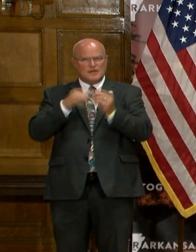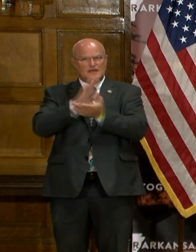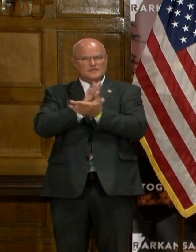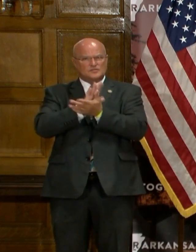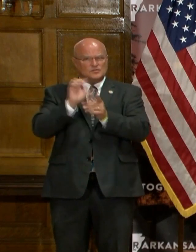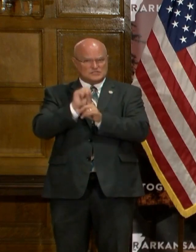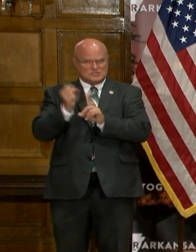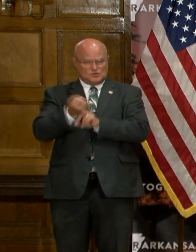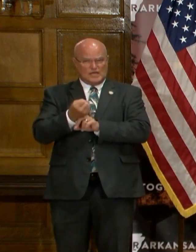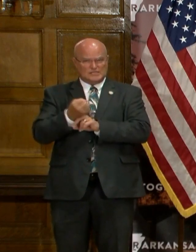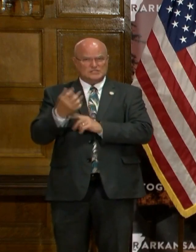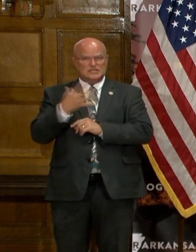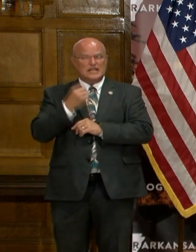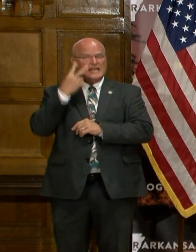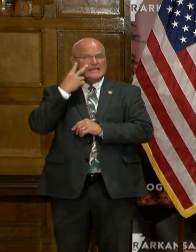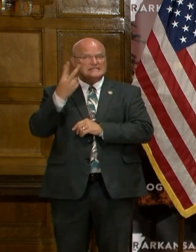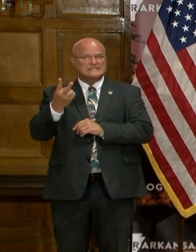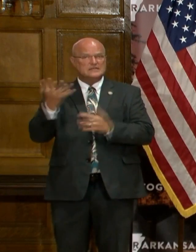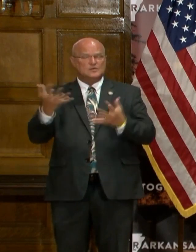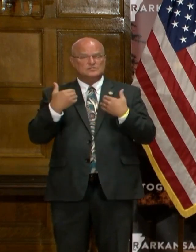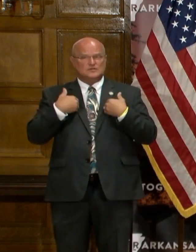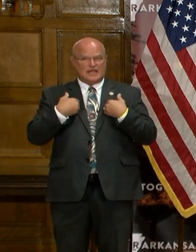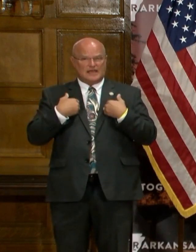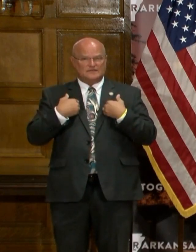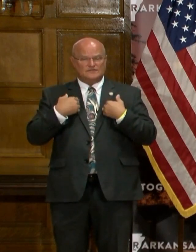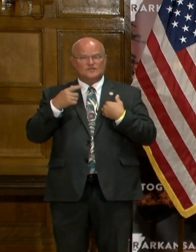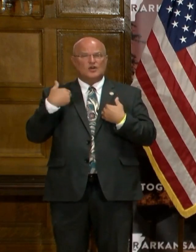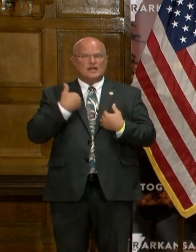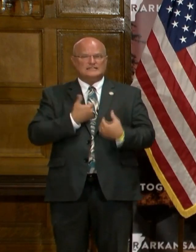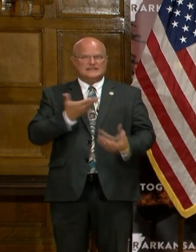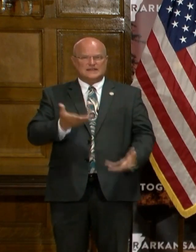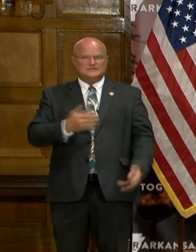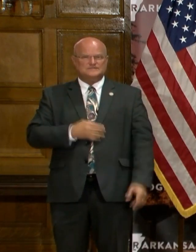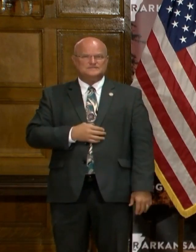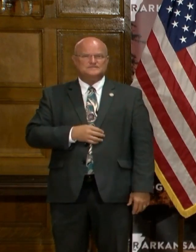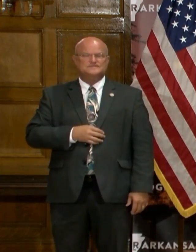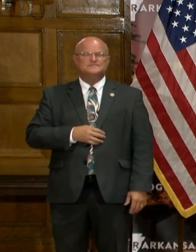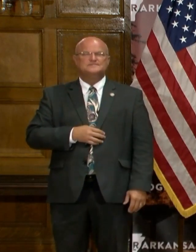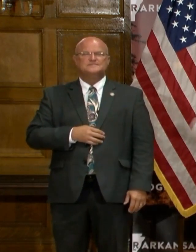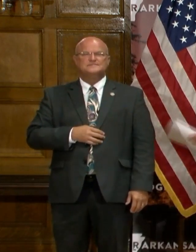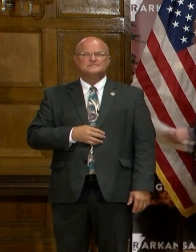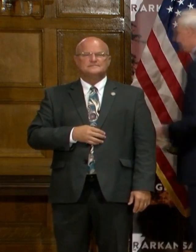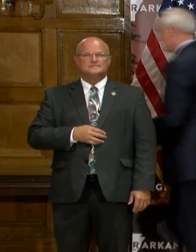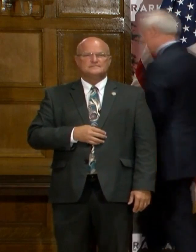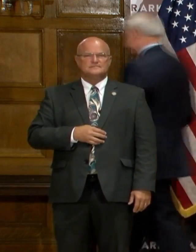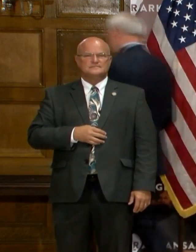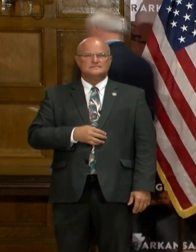school situation and see if what you have for us there?